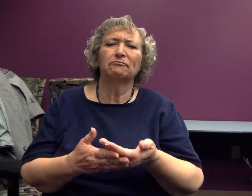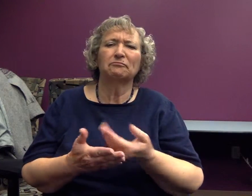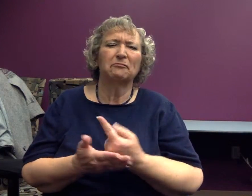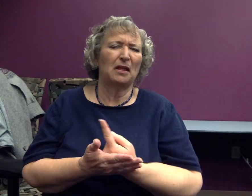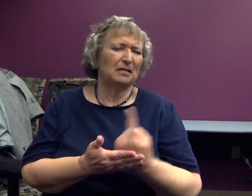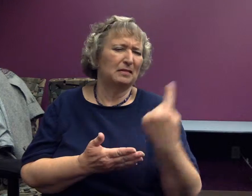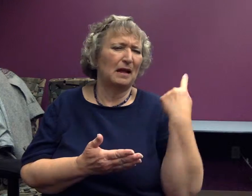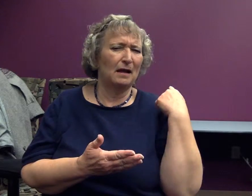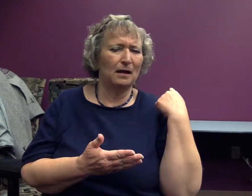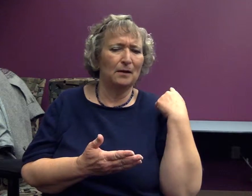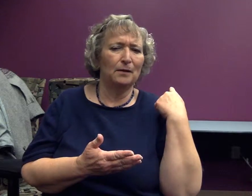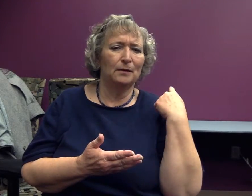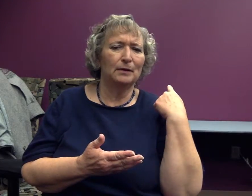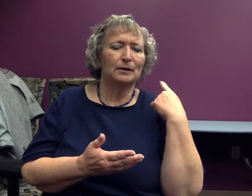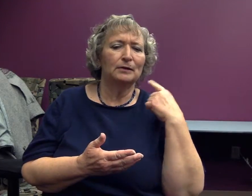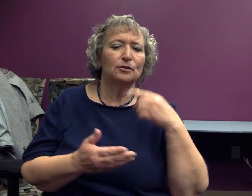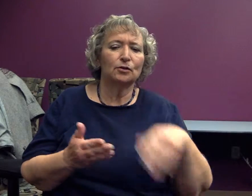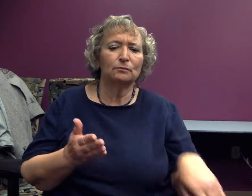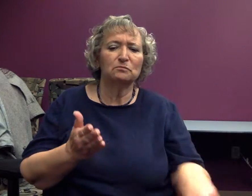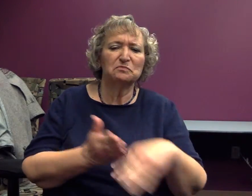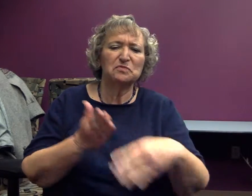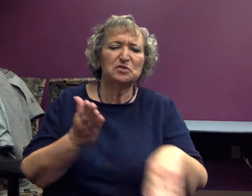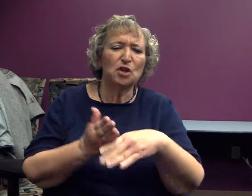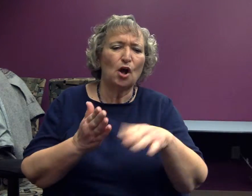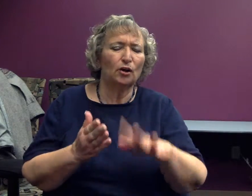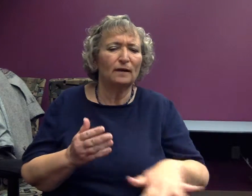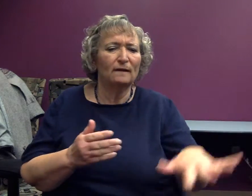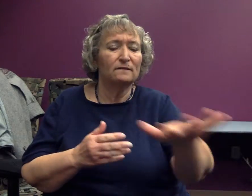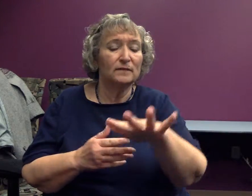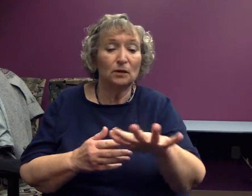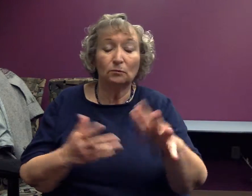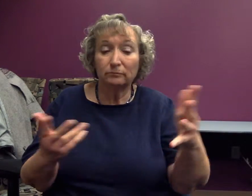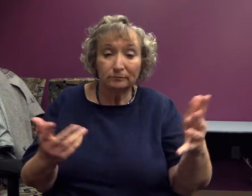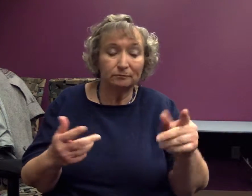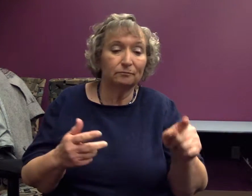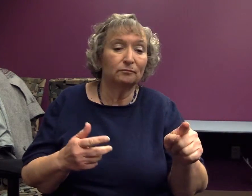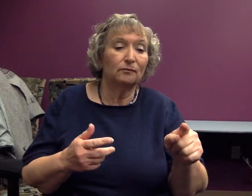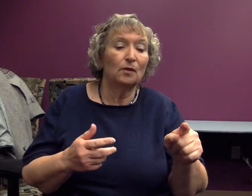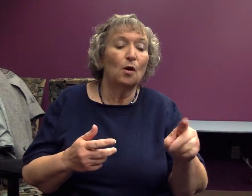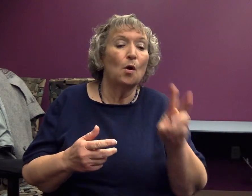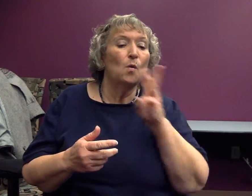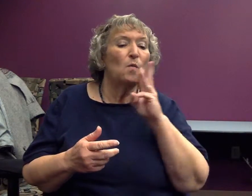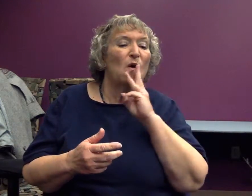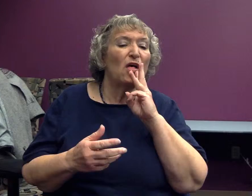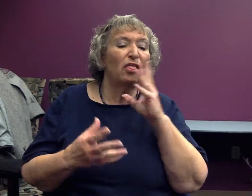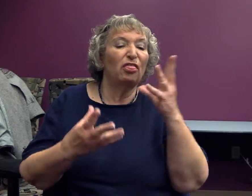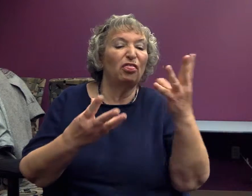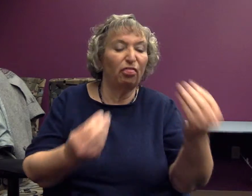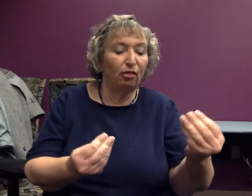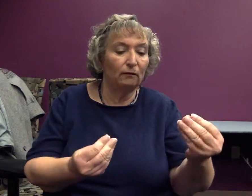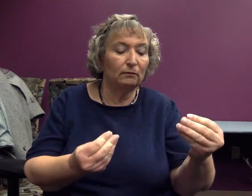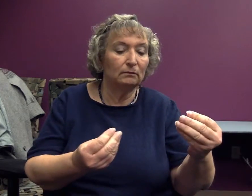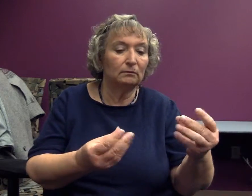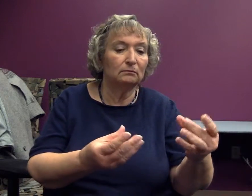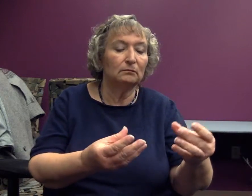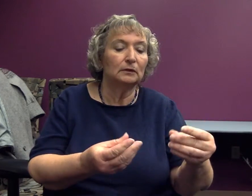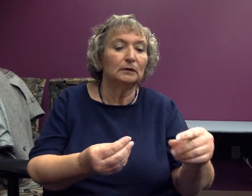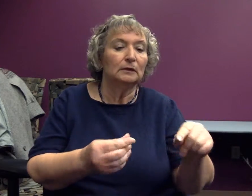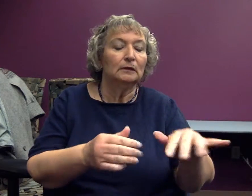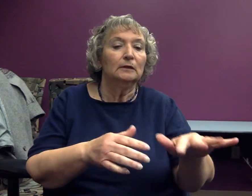much rain for an extended period of time that it couldn't hold any more water. If ground gets to the point where it's saturated, what